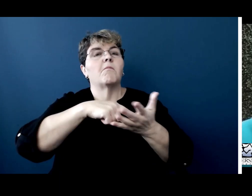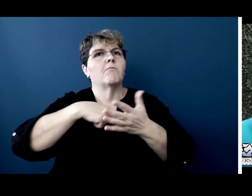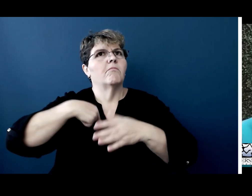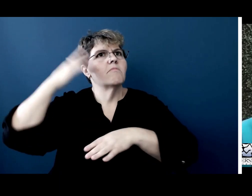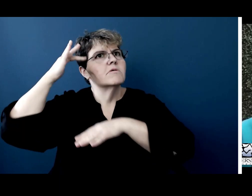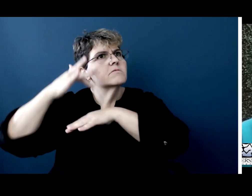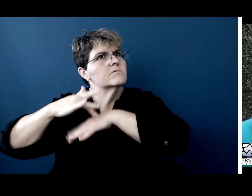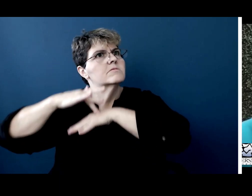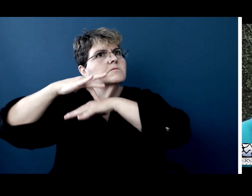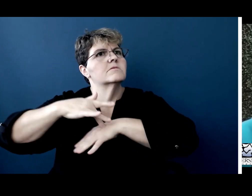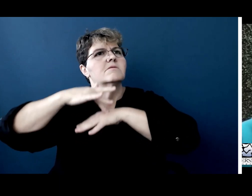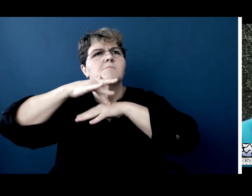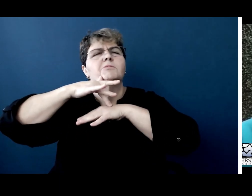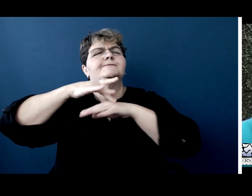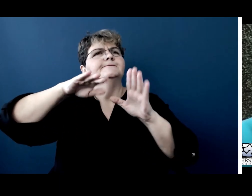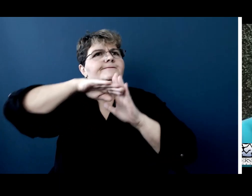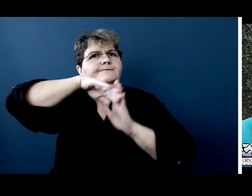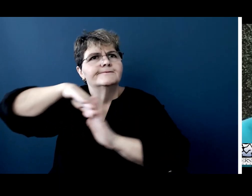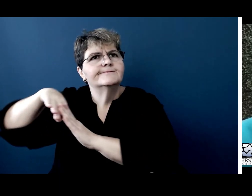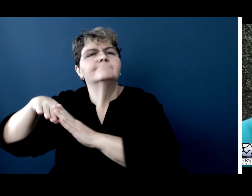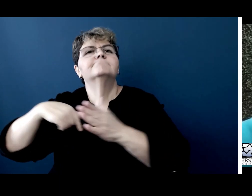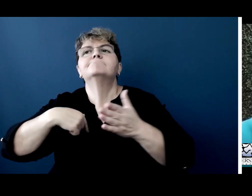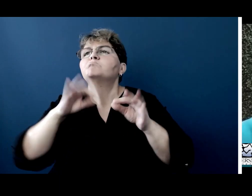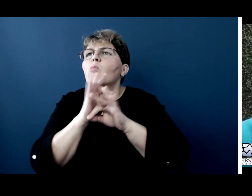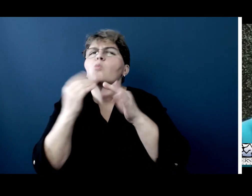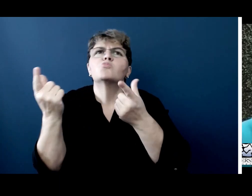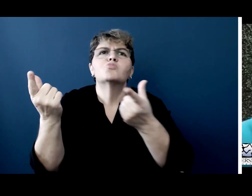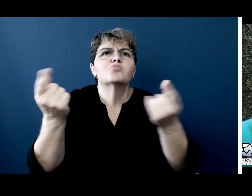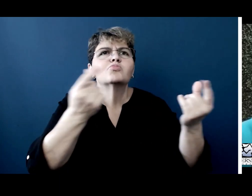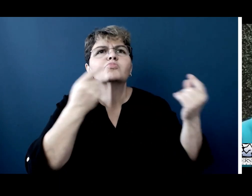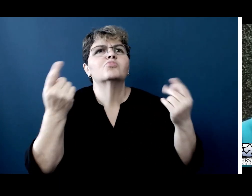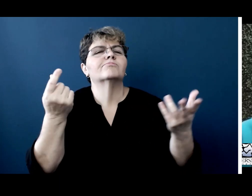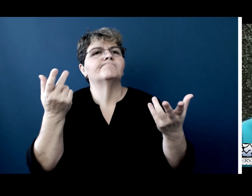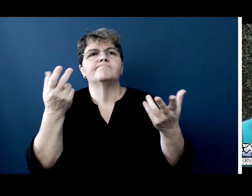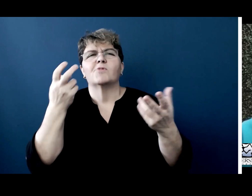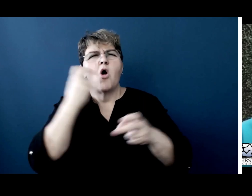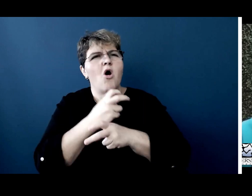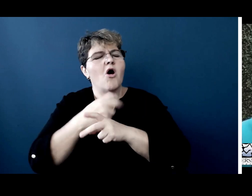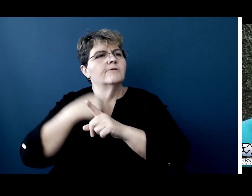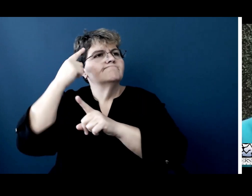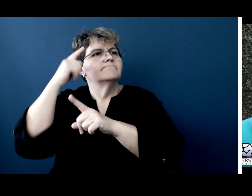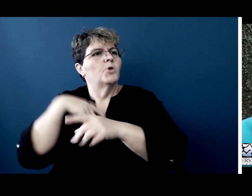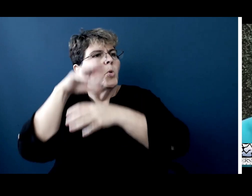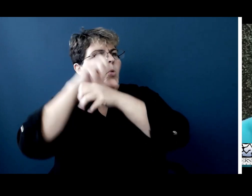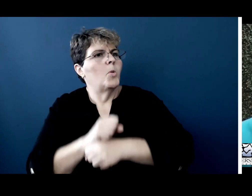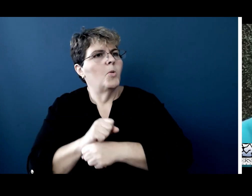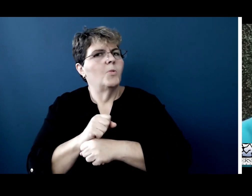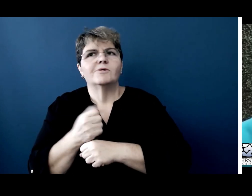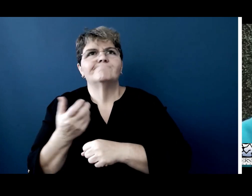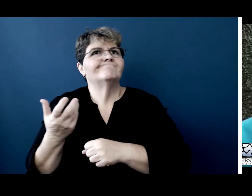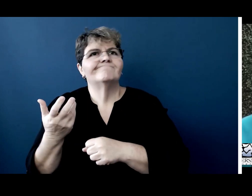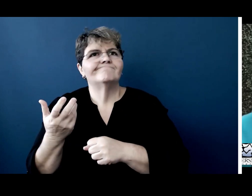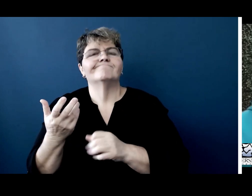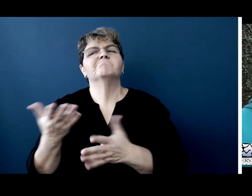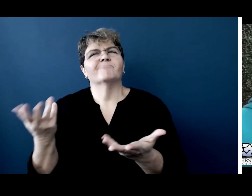even though, Yeah. you know, there's obviously this emptiness that you're feeling, but you guys are trying to fill that with some new memories, yeah, but also keeping her